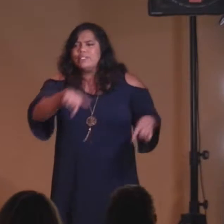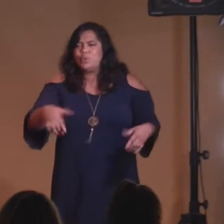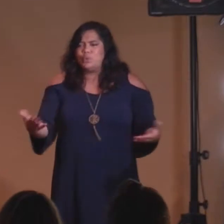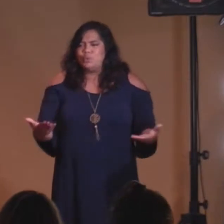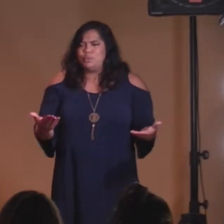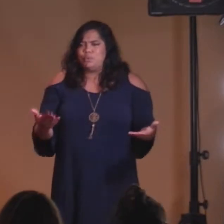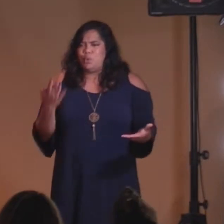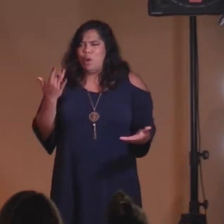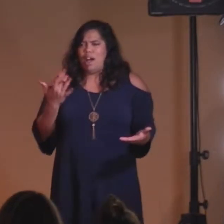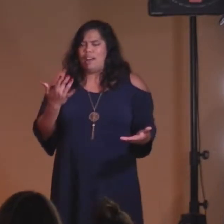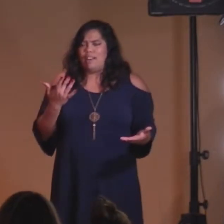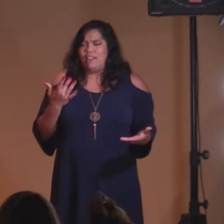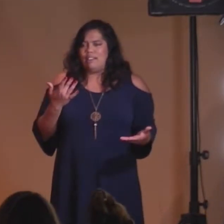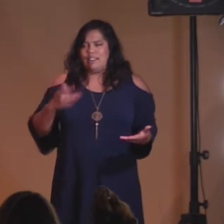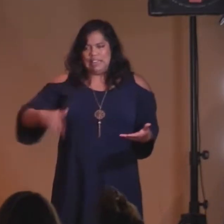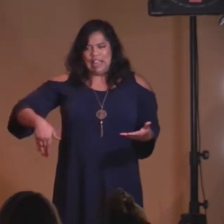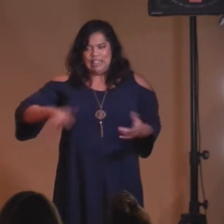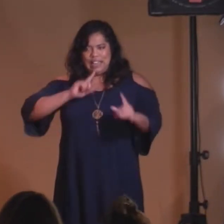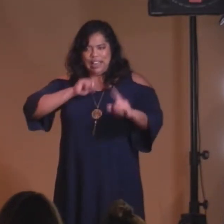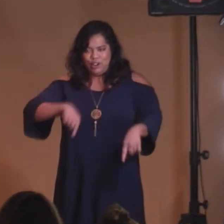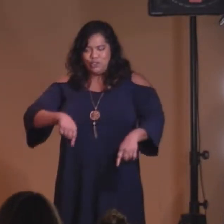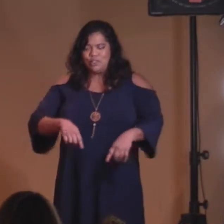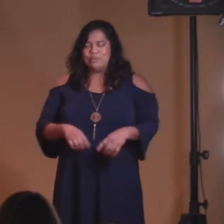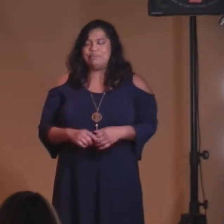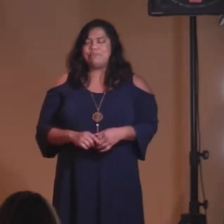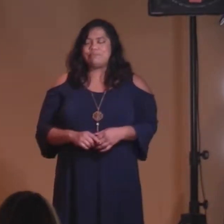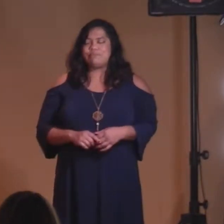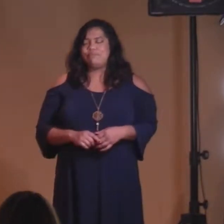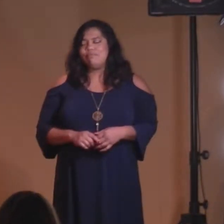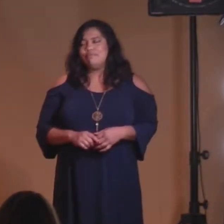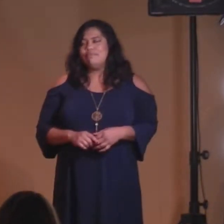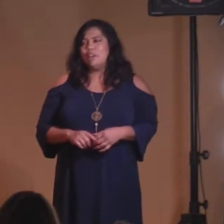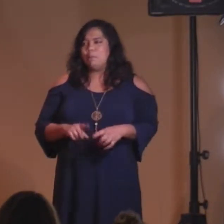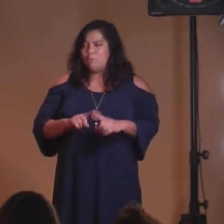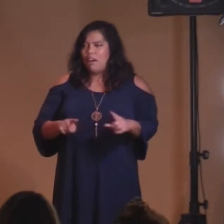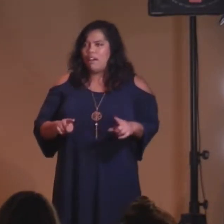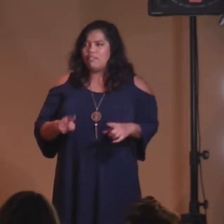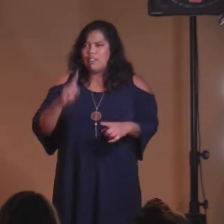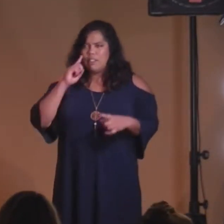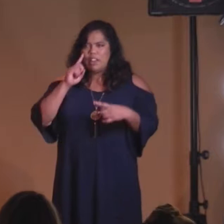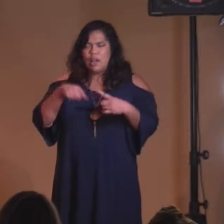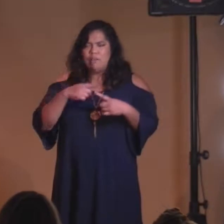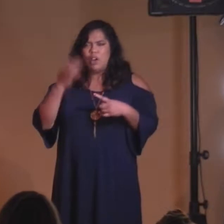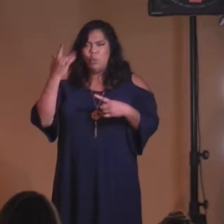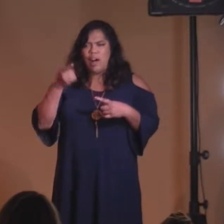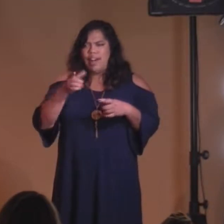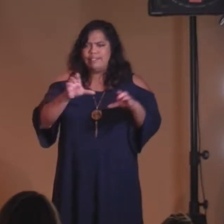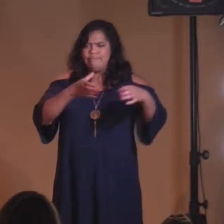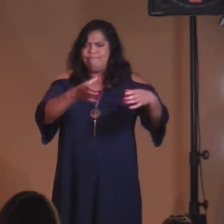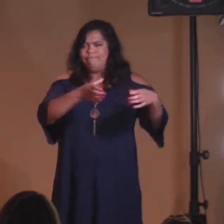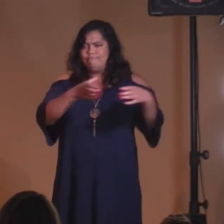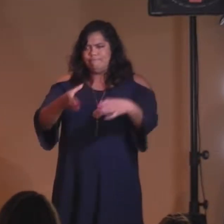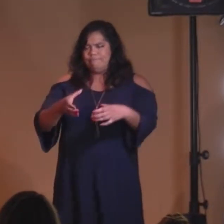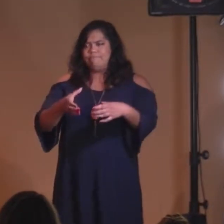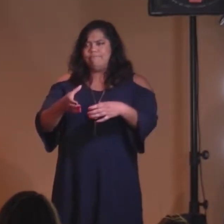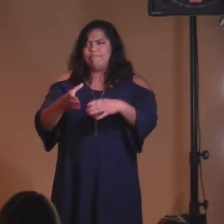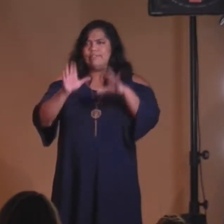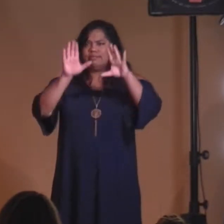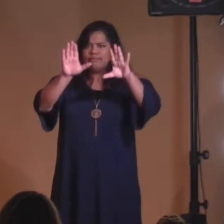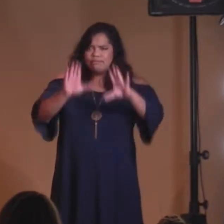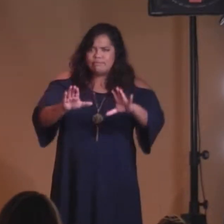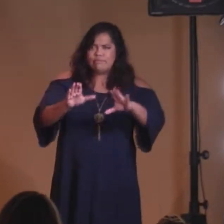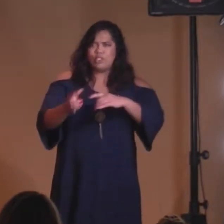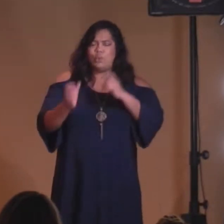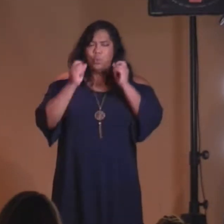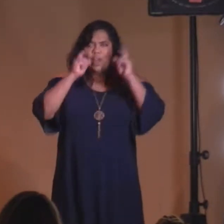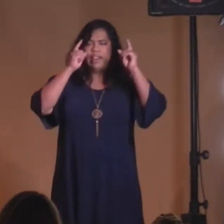to answer that yet. But I really want you to think about that. Why do we gather in beloved